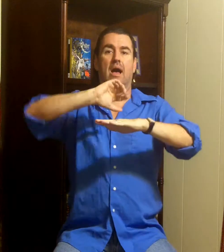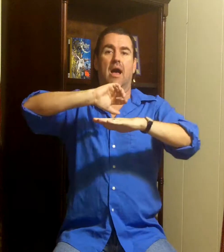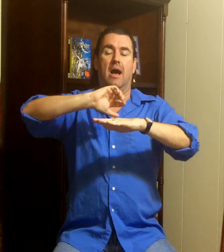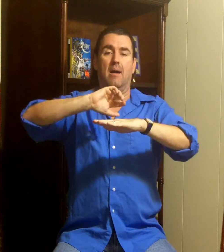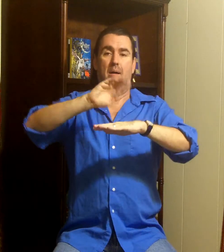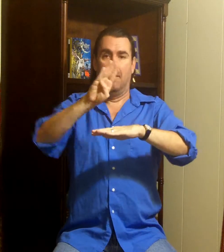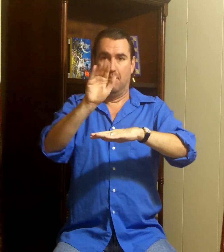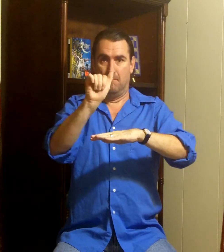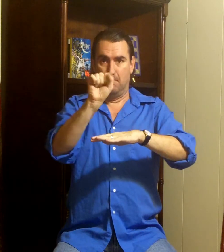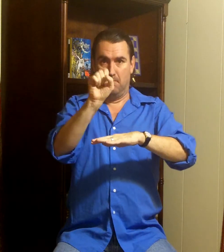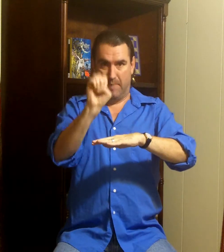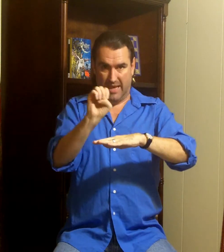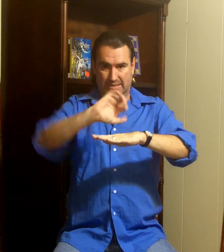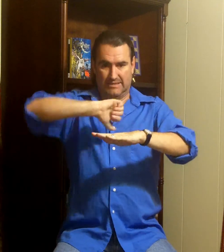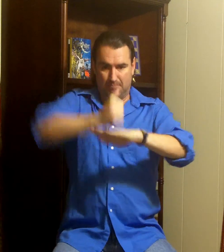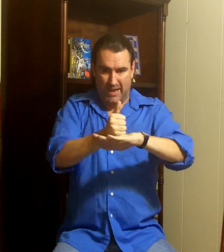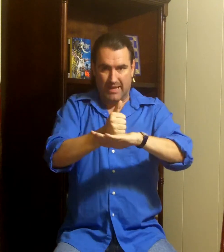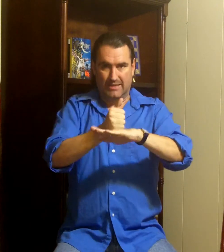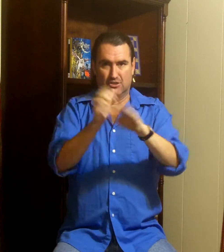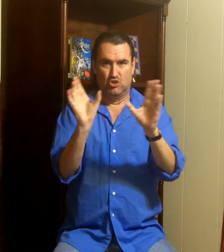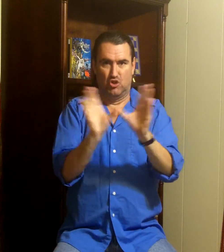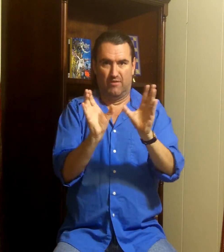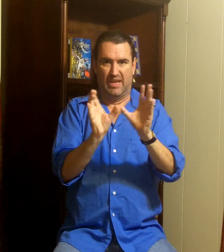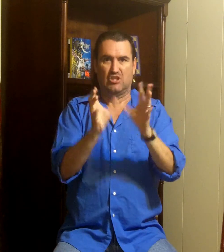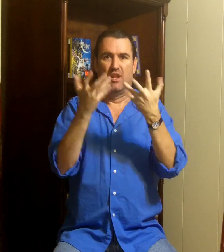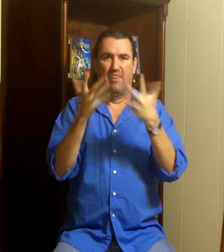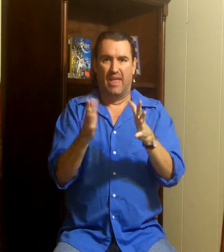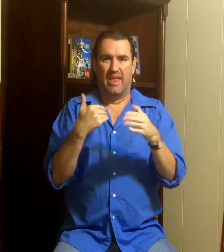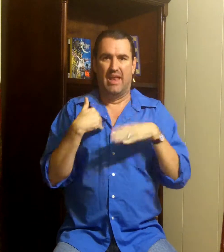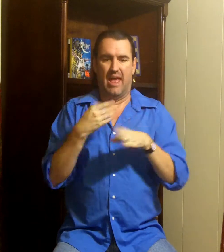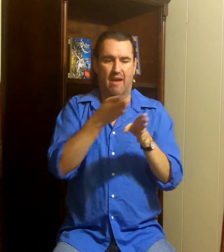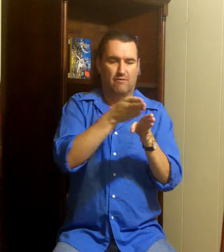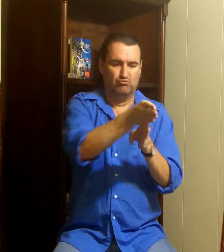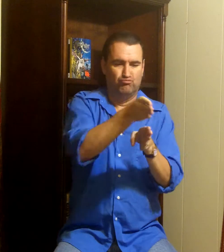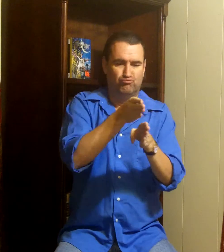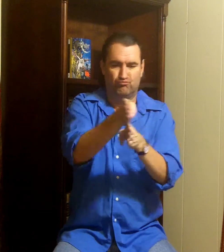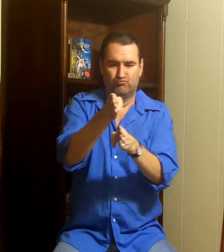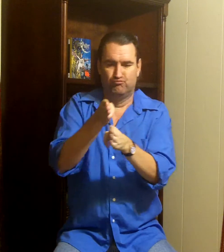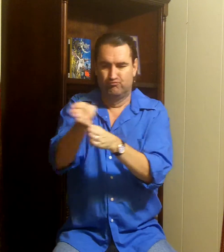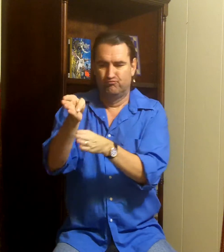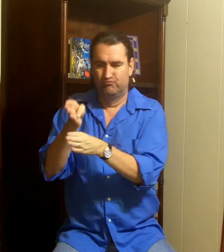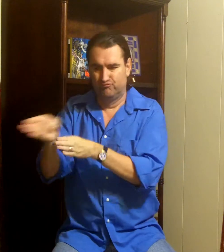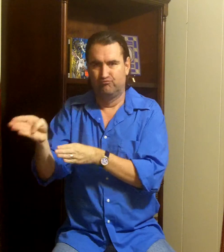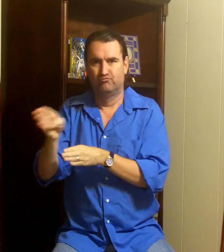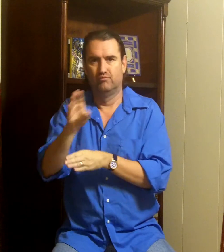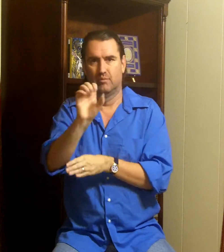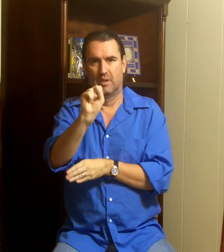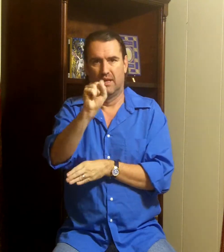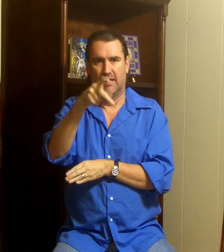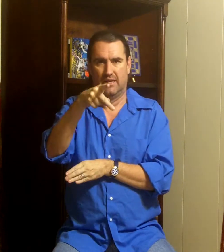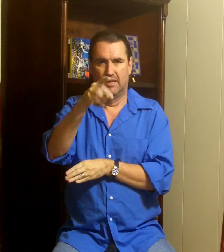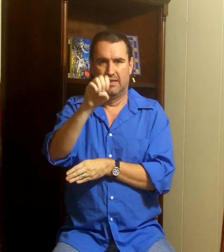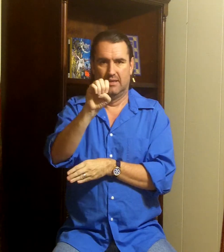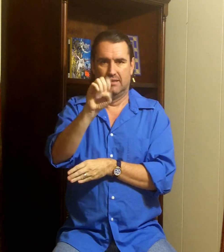get specialized certifications in things like performing arts and medical settings and legal